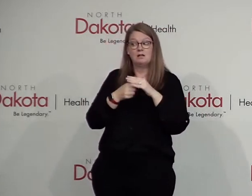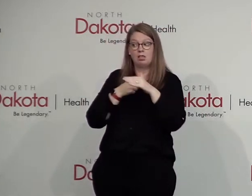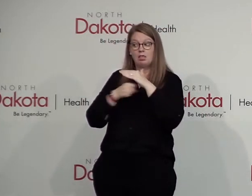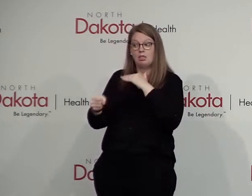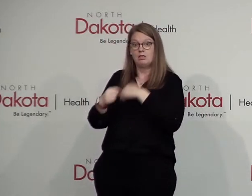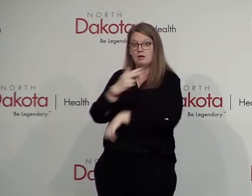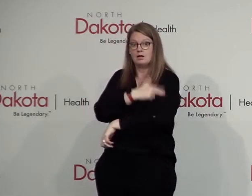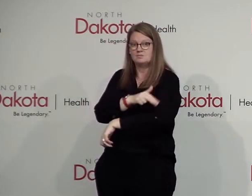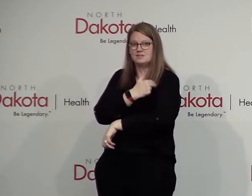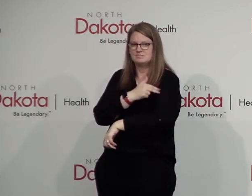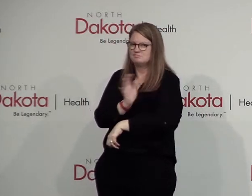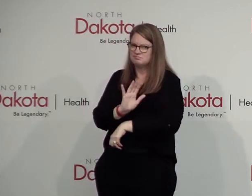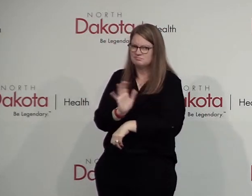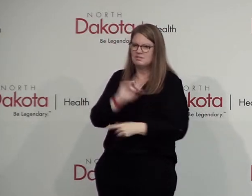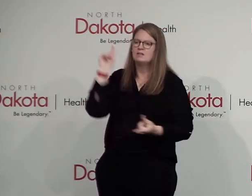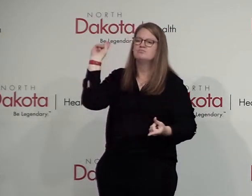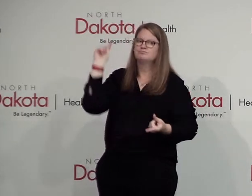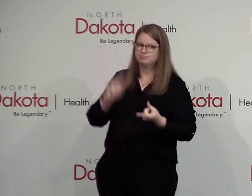with influenza.